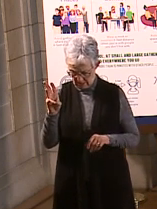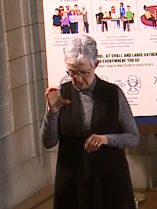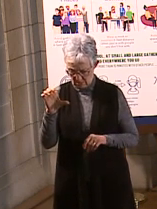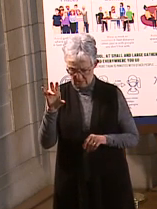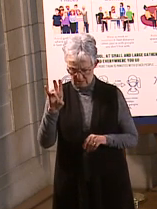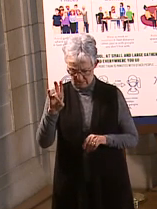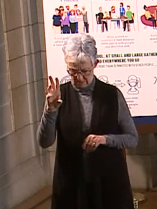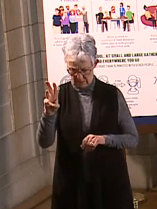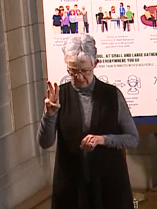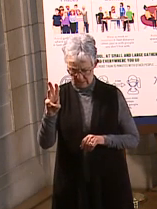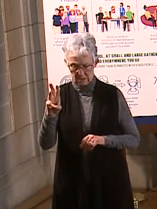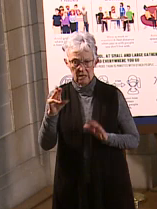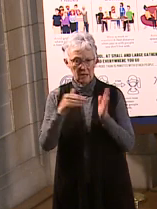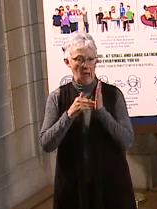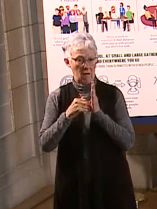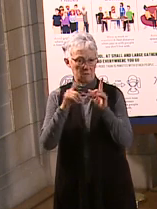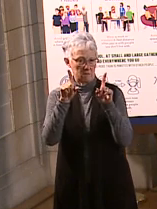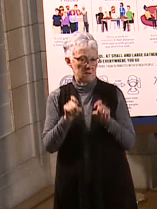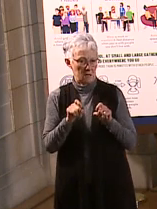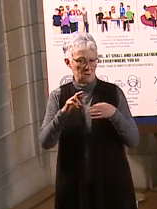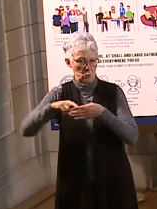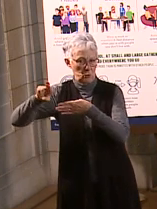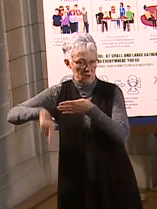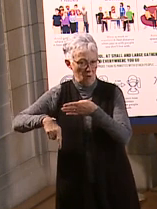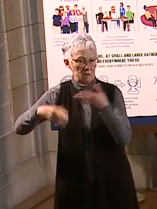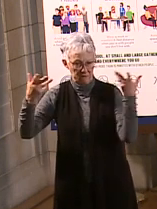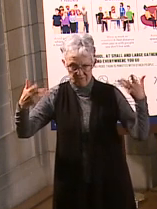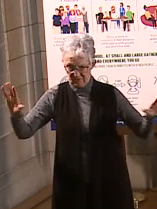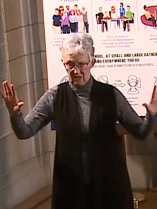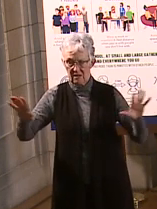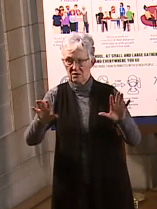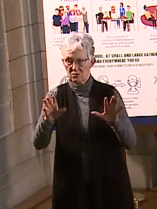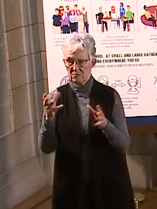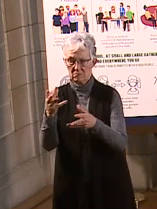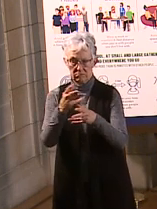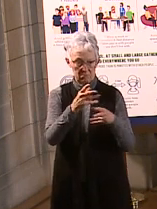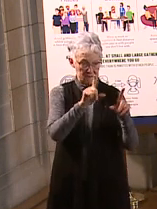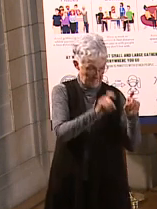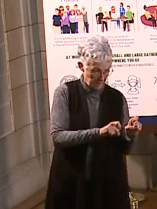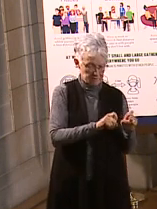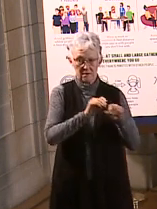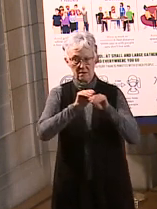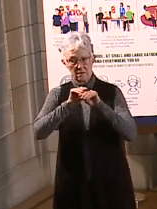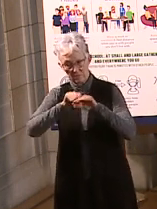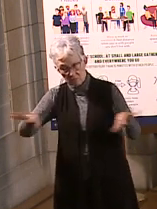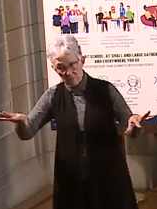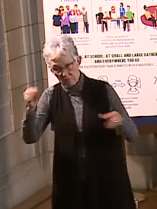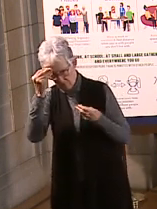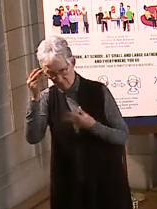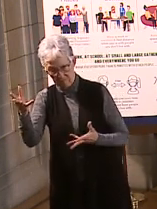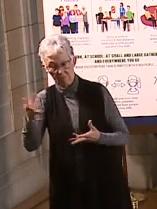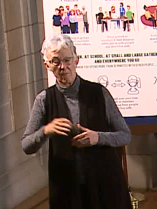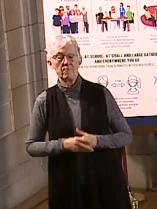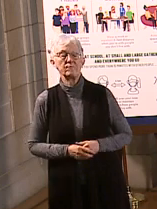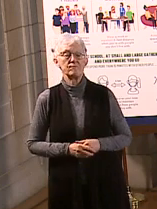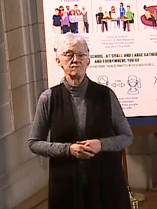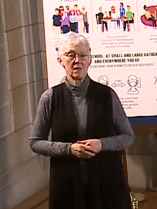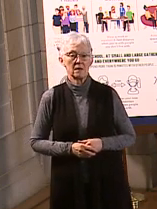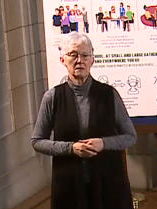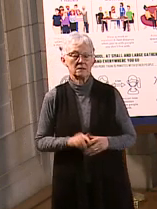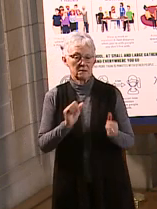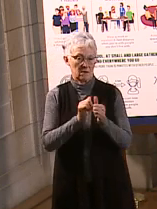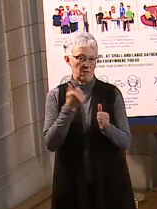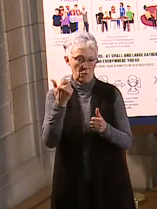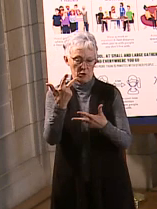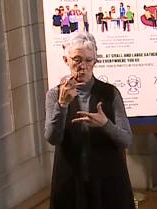676,000 test results back. So a lot of test results coming back from testnebraska.com. And again, avoid the 3 C's, those crowded